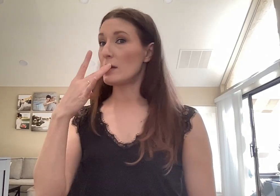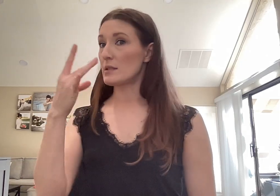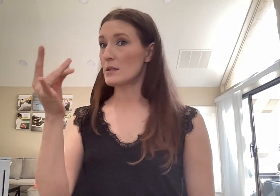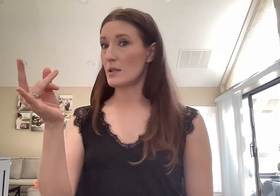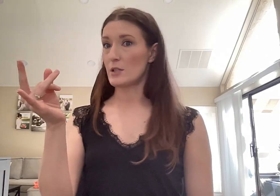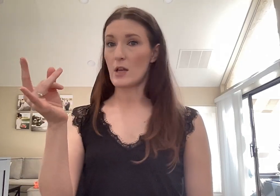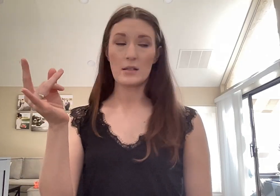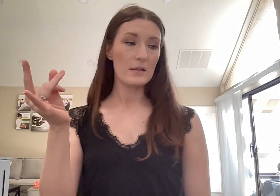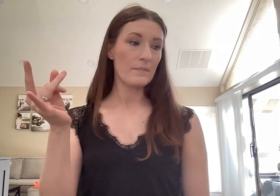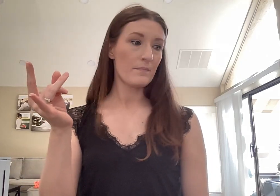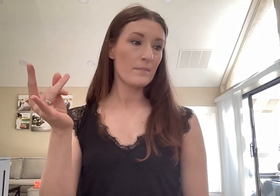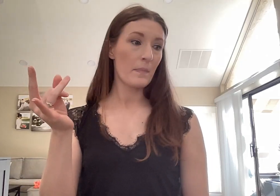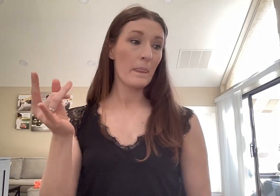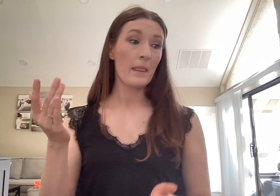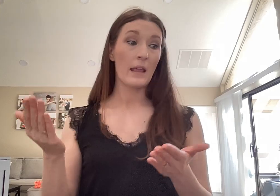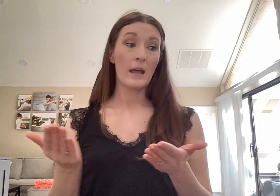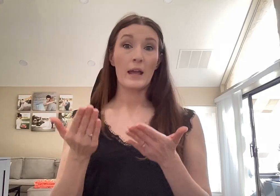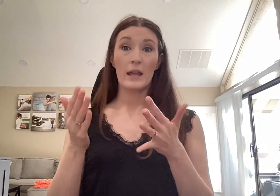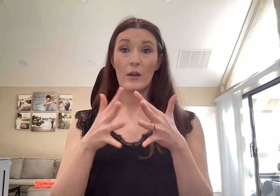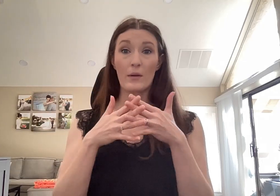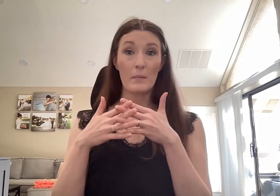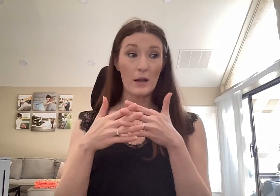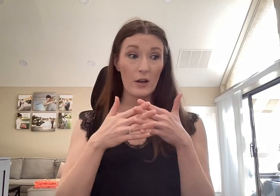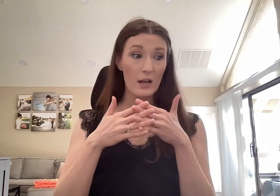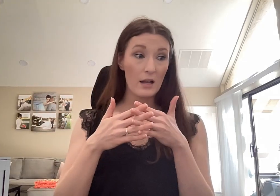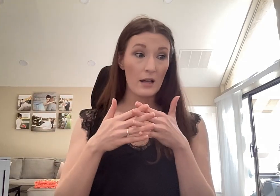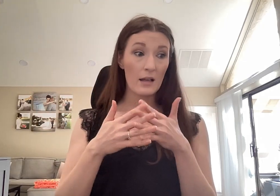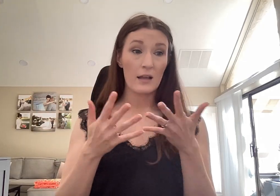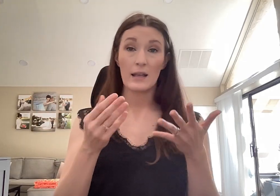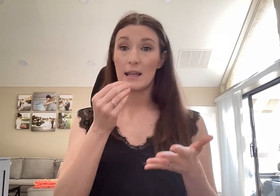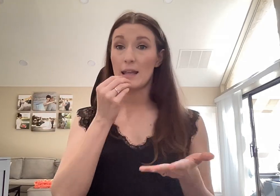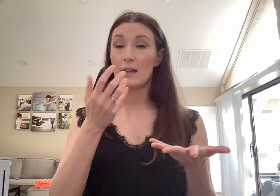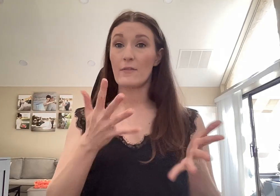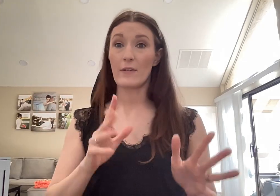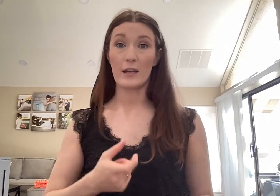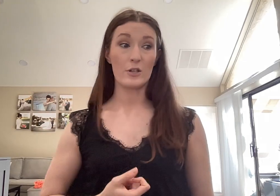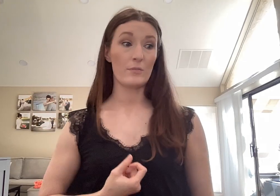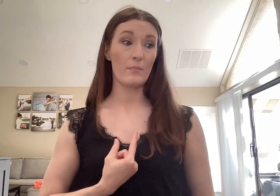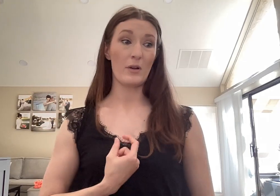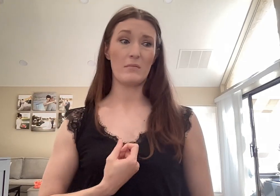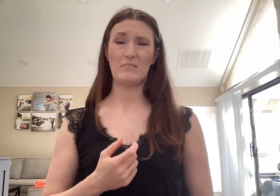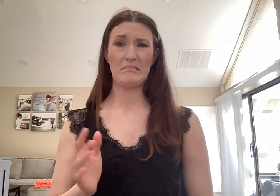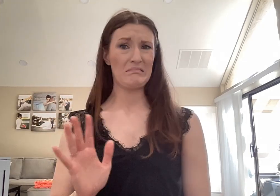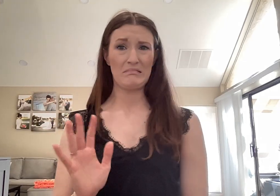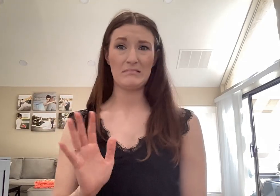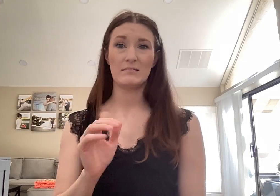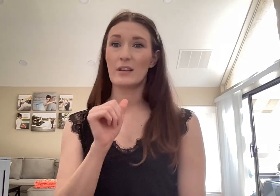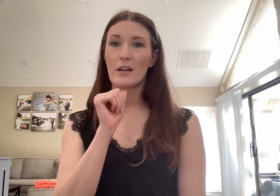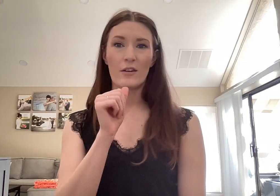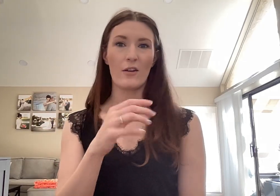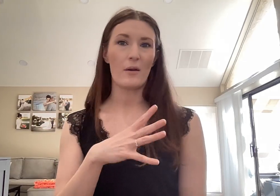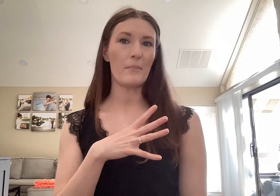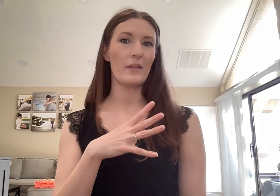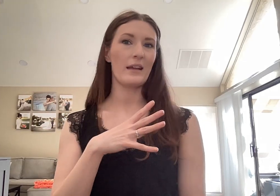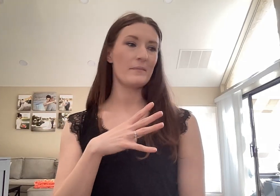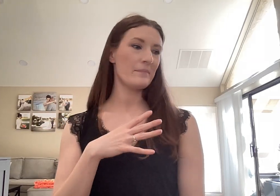is delicious. Here in America, eat, finish, burp, not polite.